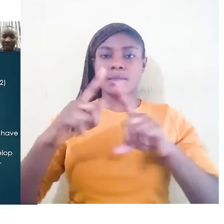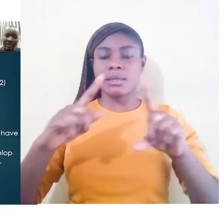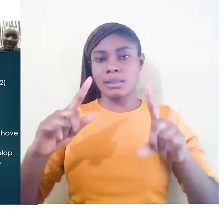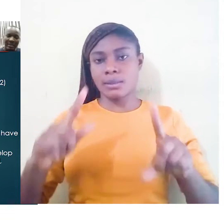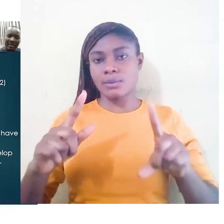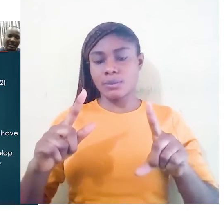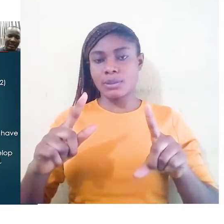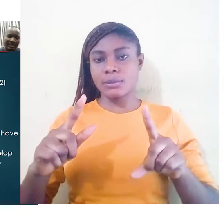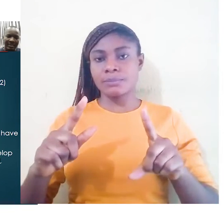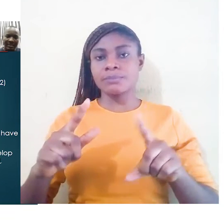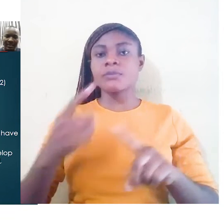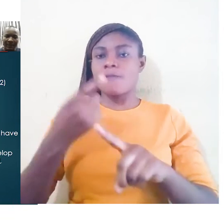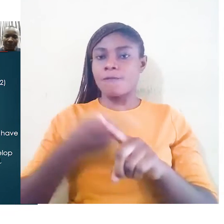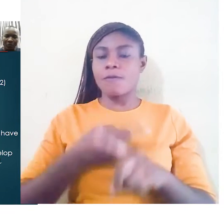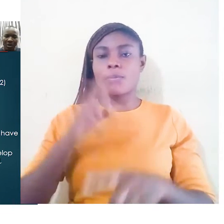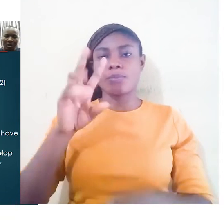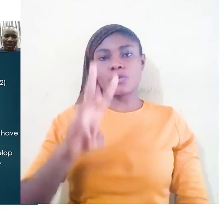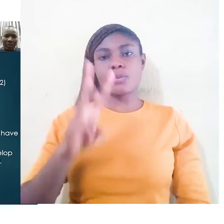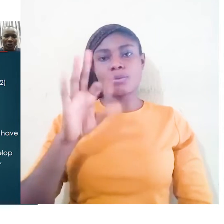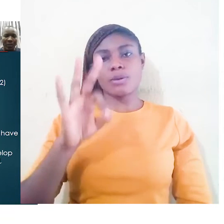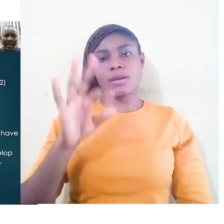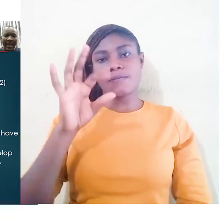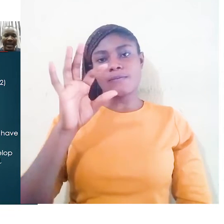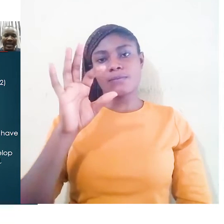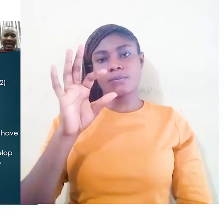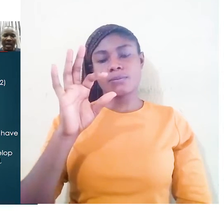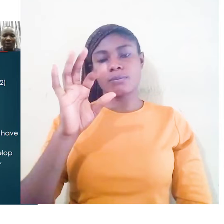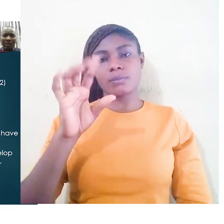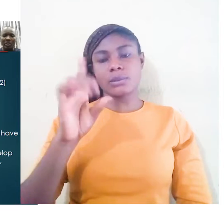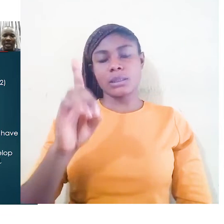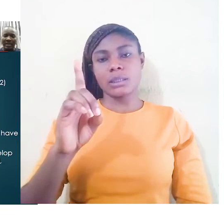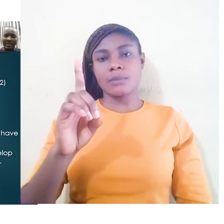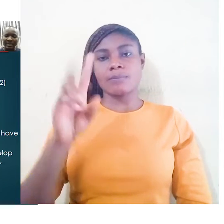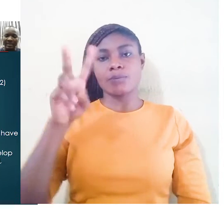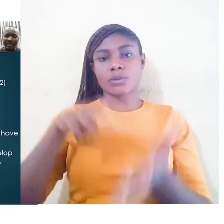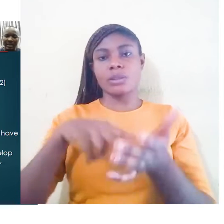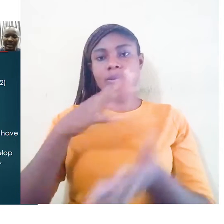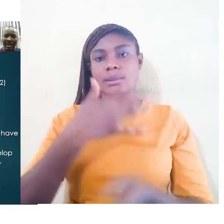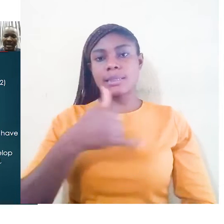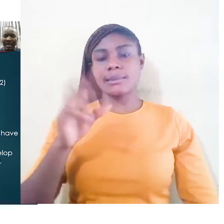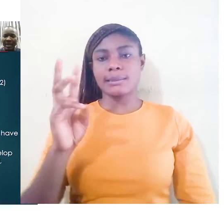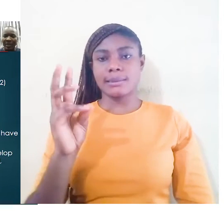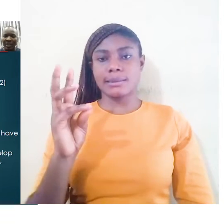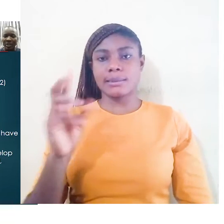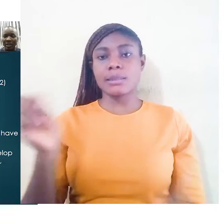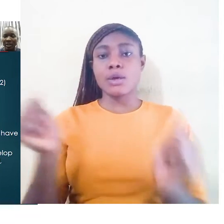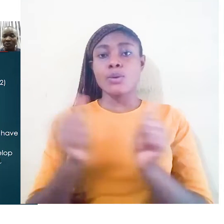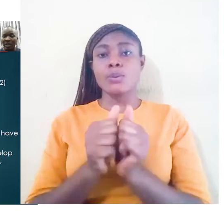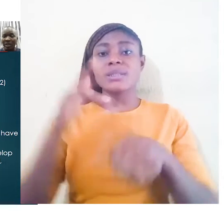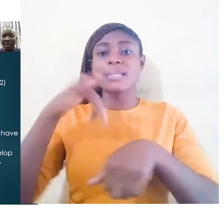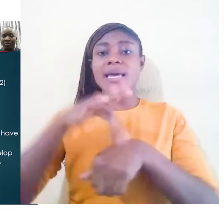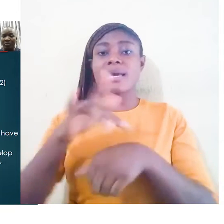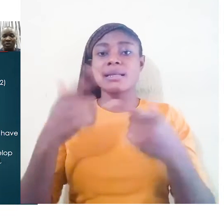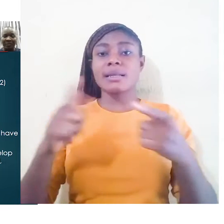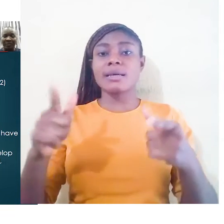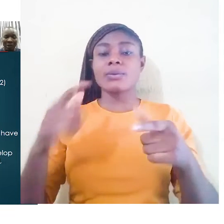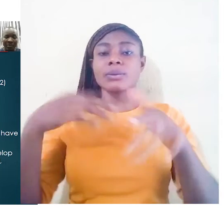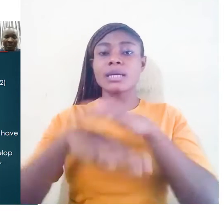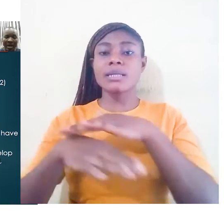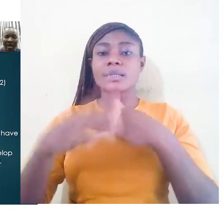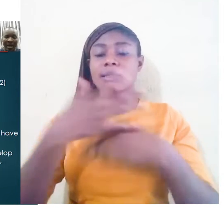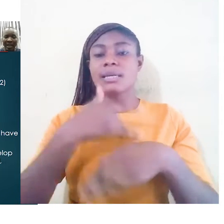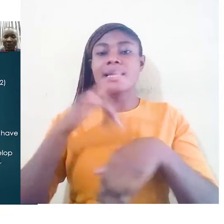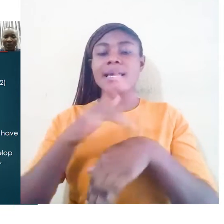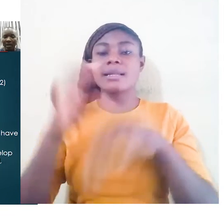in 2016. Okay, so with early language access and early education, deaf children are able to